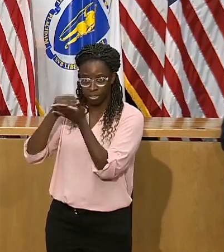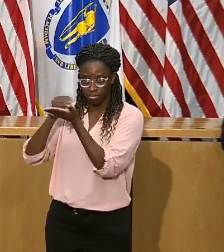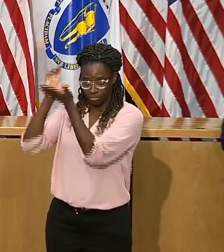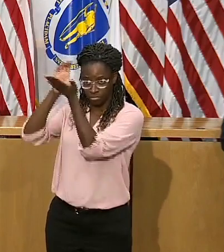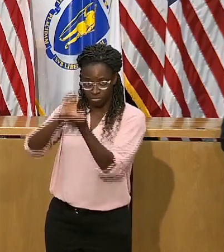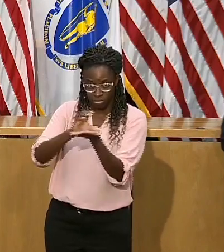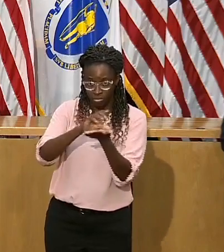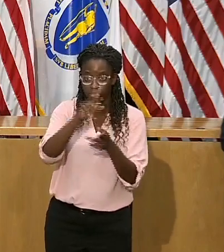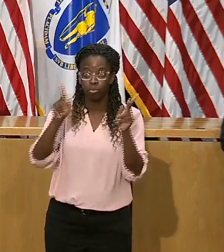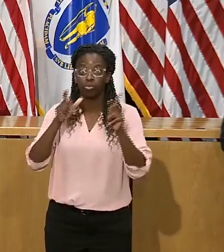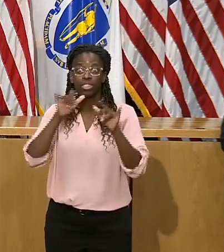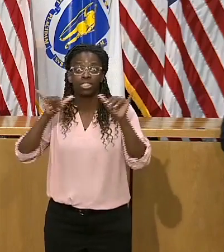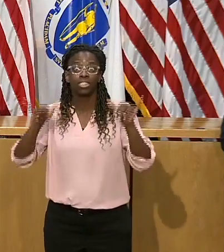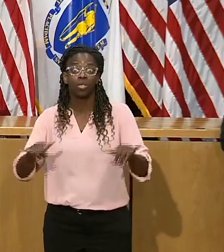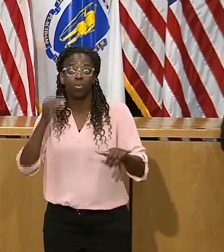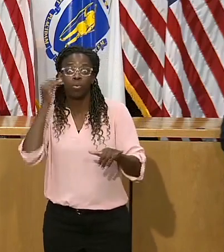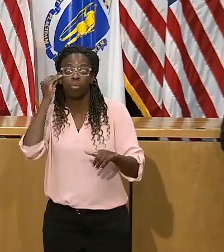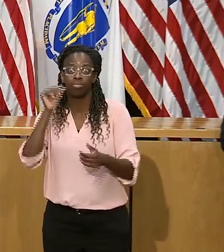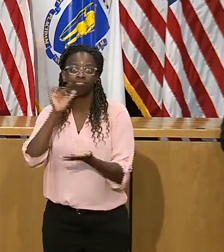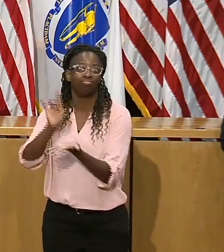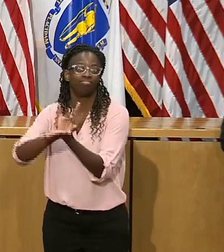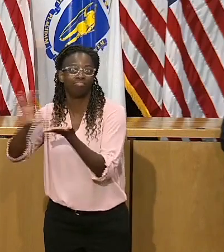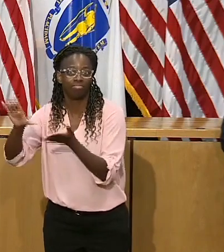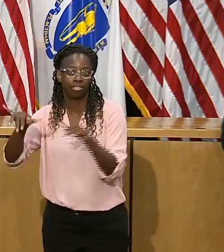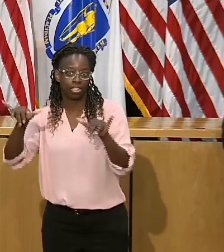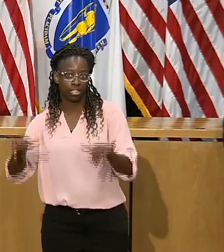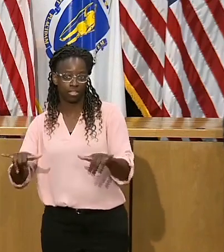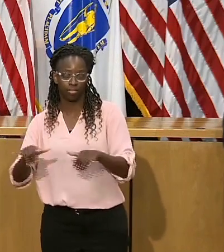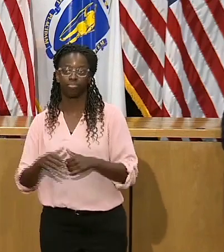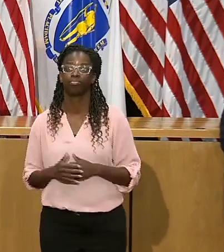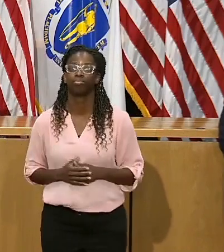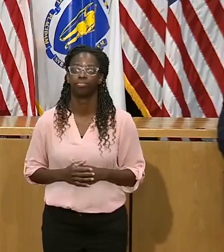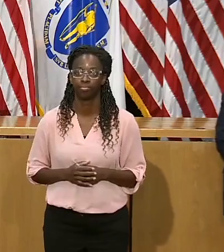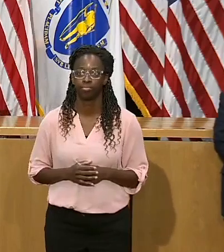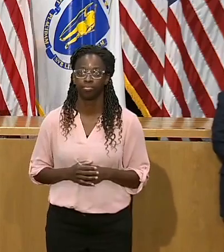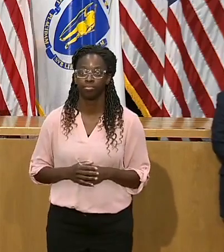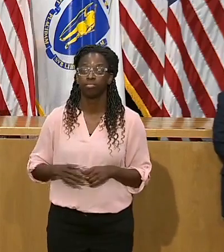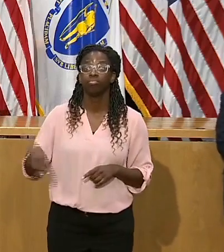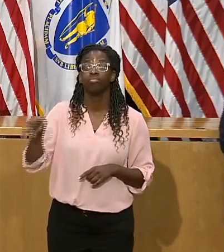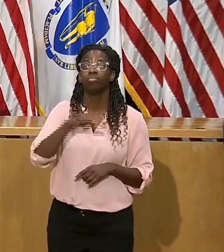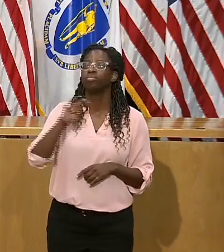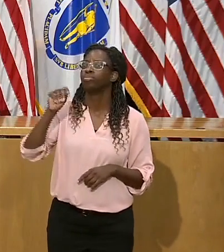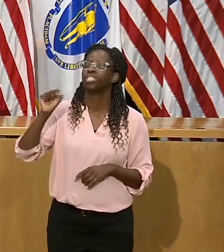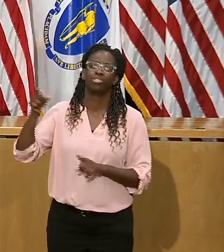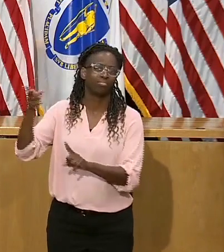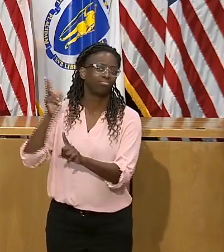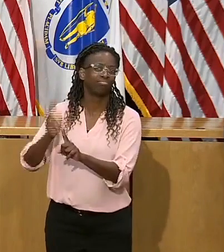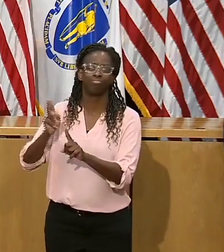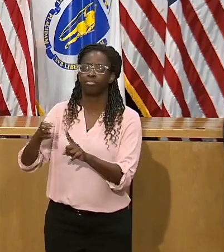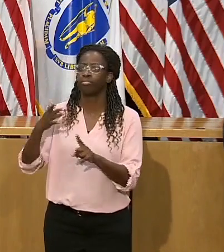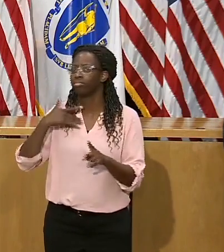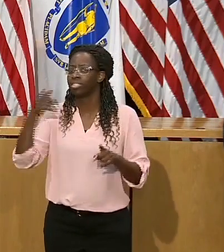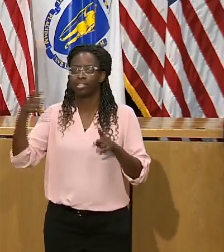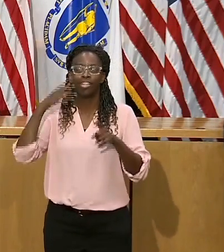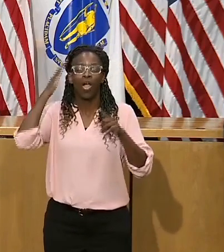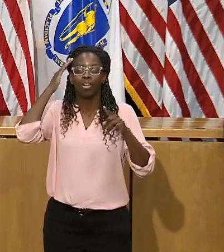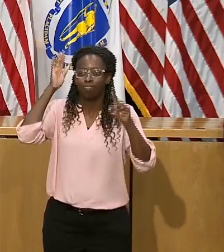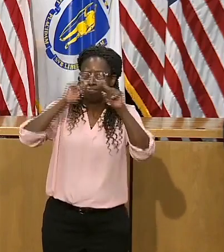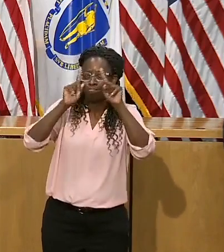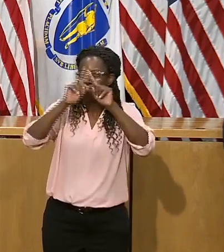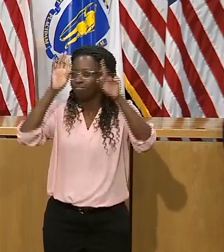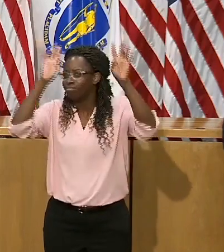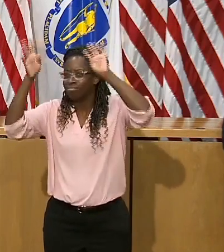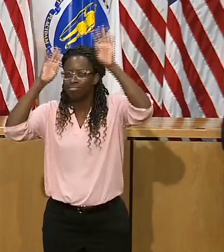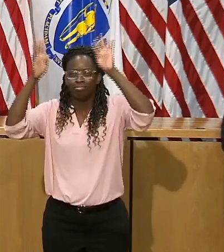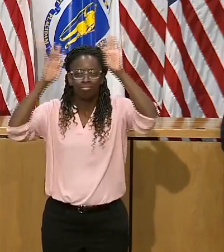In addition to that, Massachusetts has always been a leader in innovation, and the intelligence and ingenuity of our people is already helping